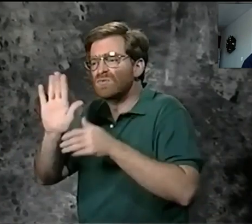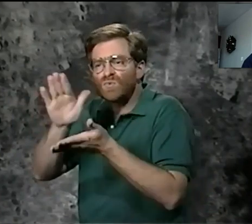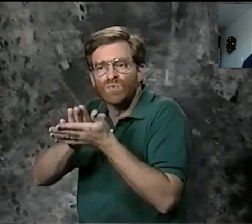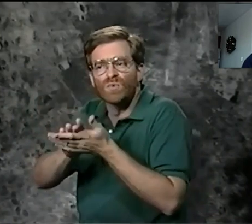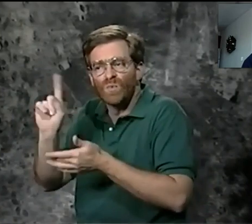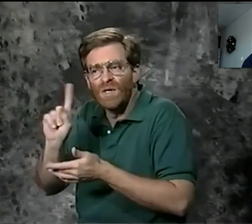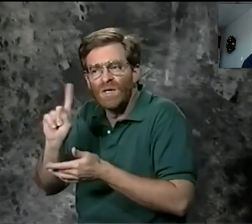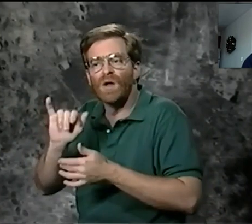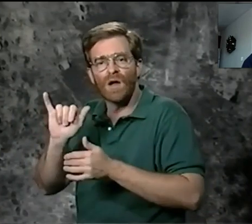restaurant.